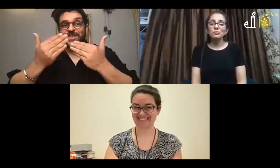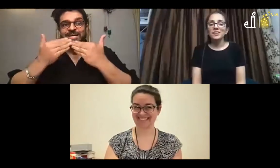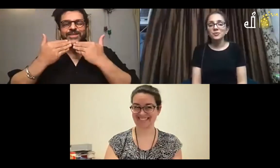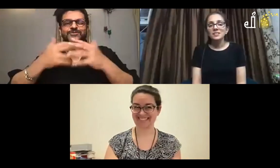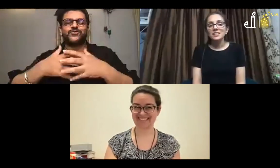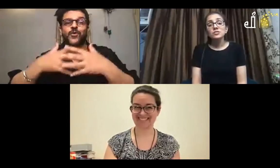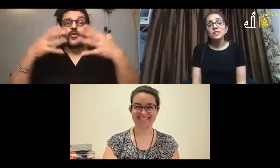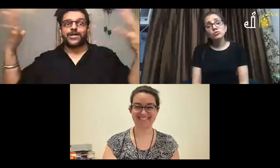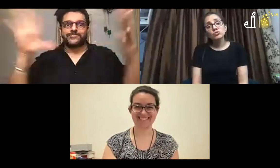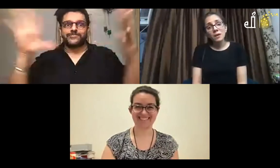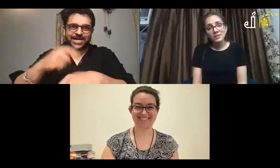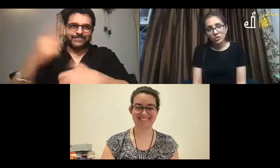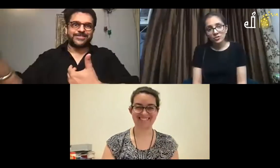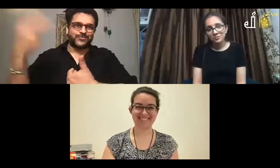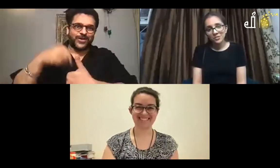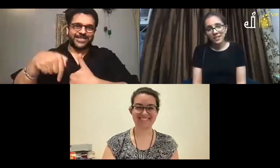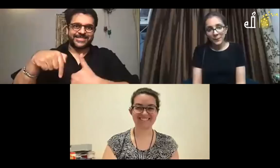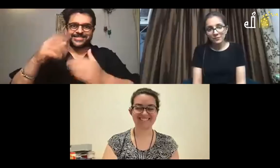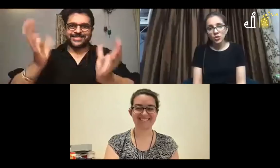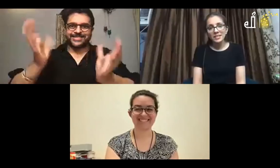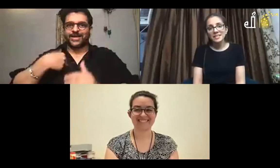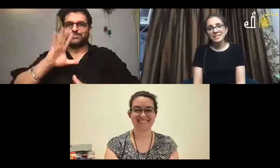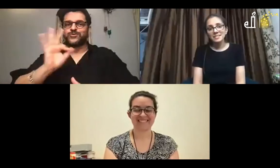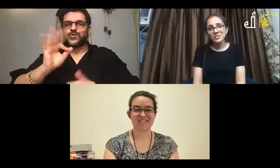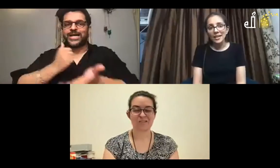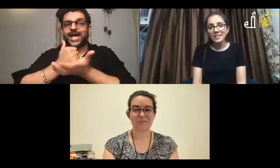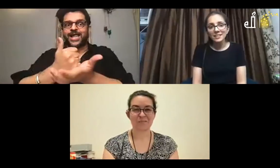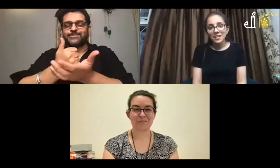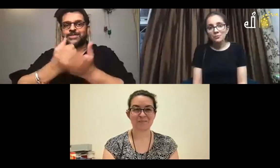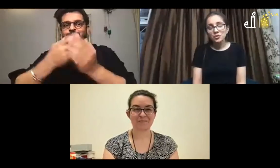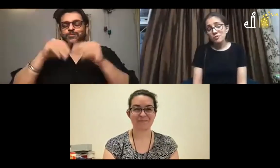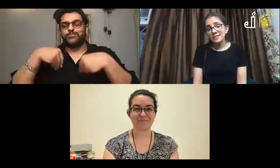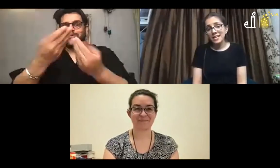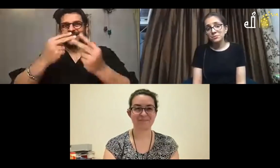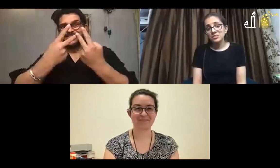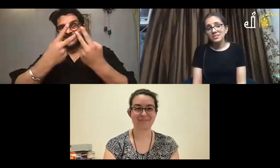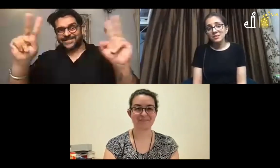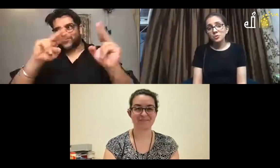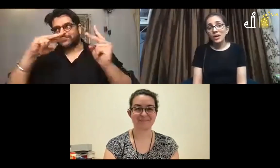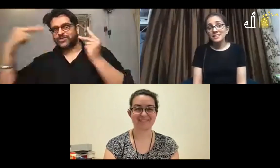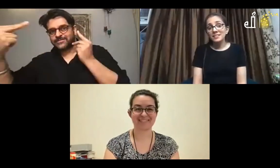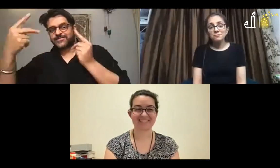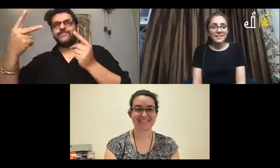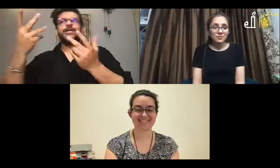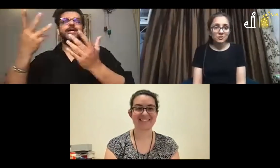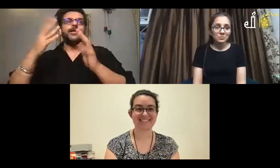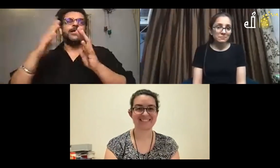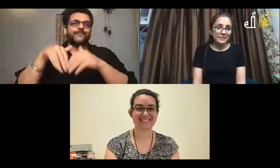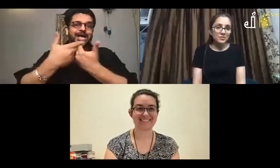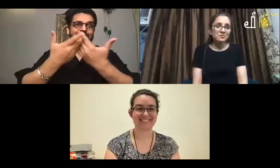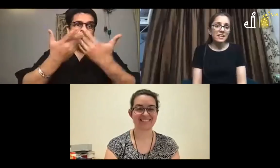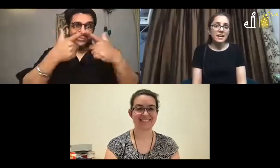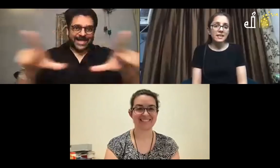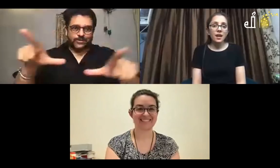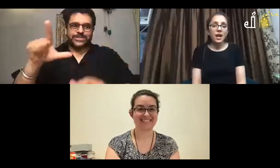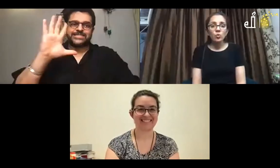Thank you. Thank you. So thank you so much for your time, for joining in this chat. I'm sure it helped provide a very different